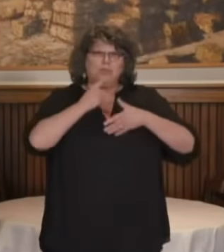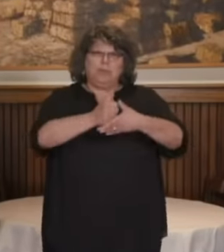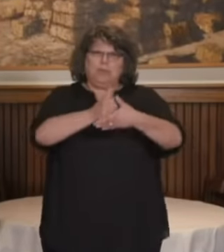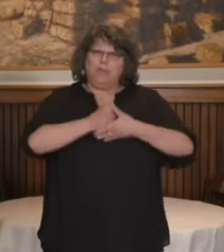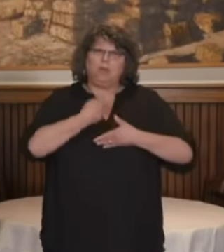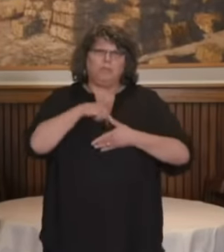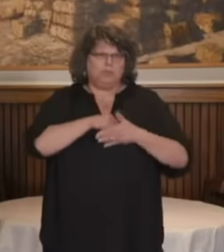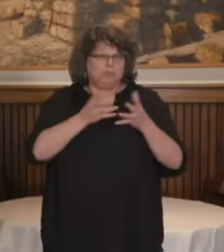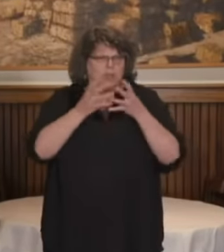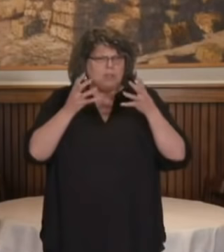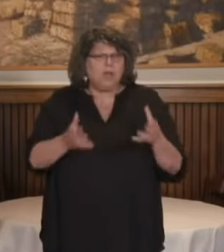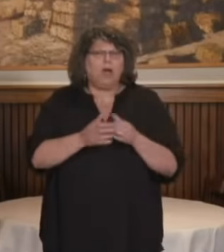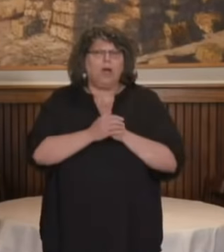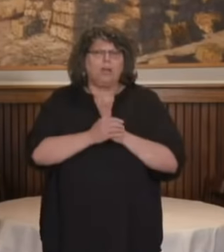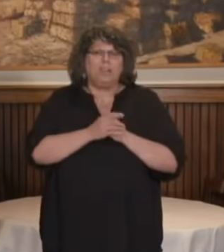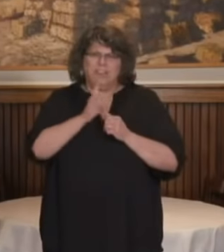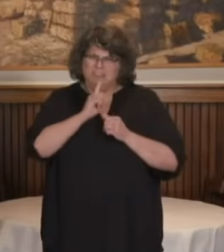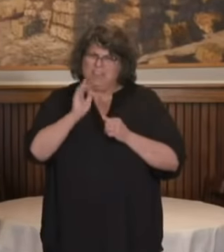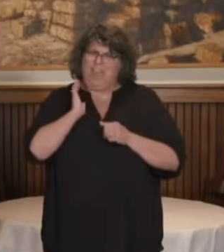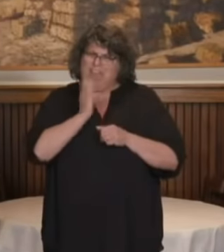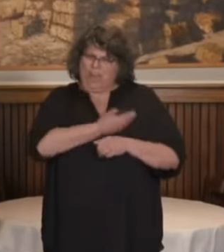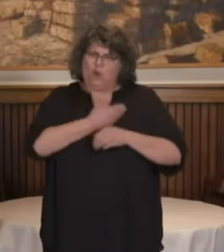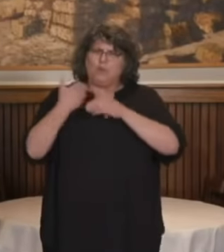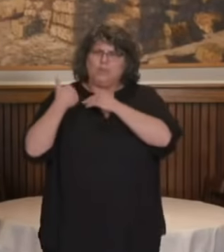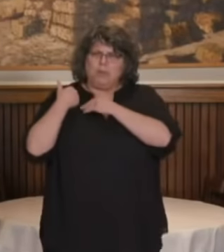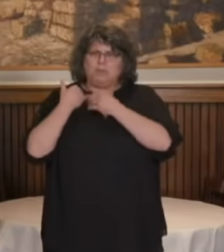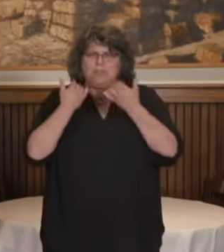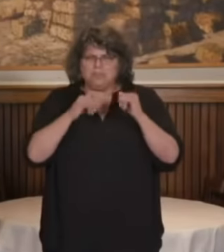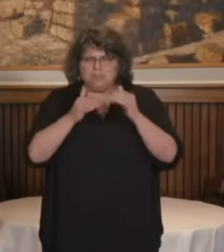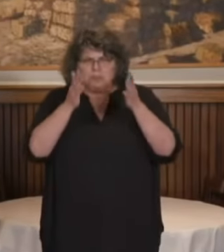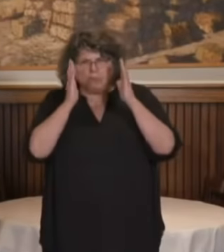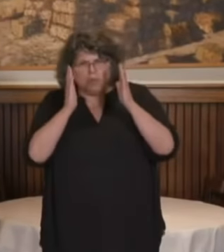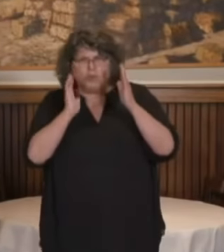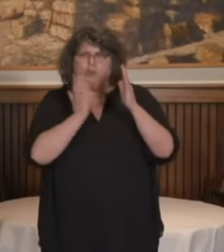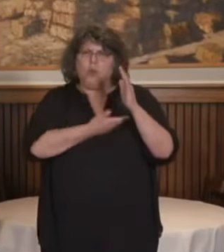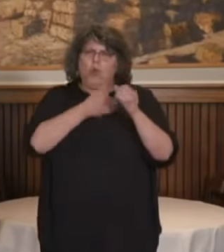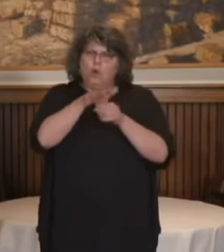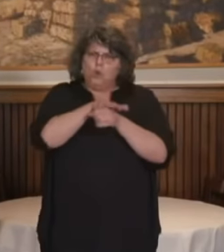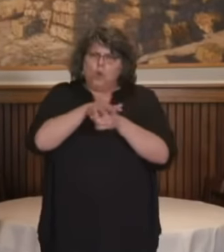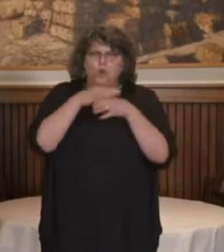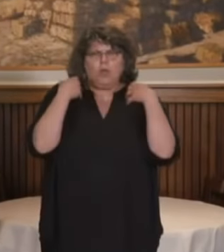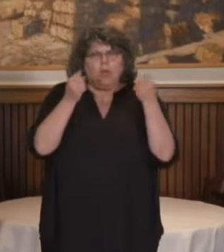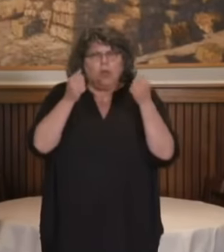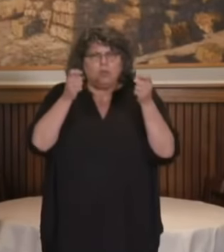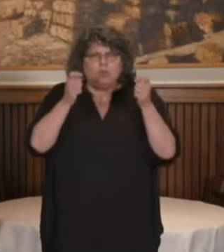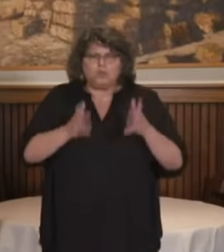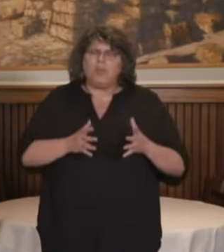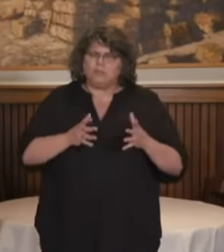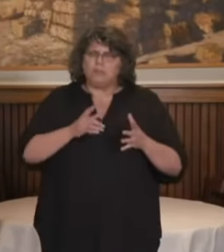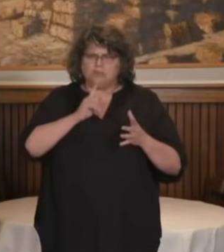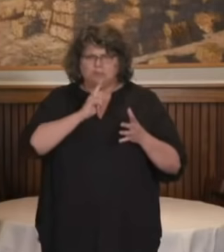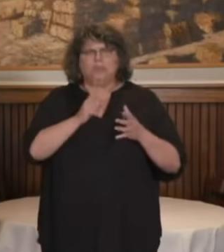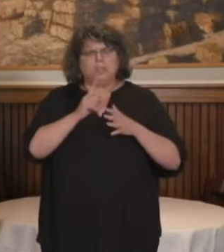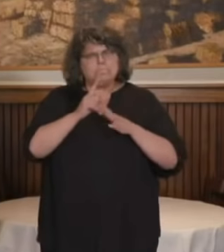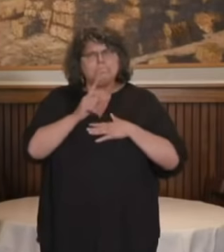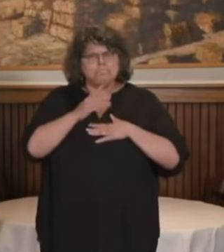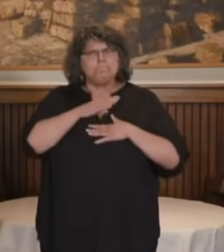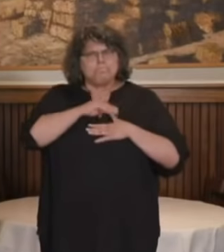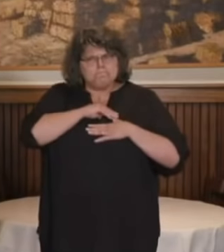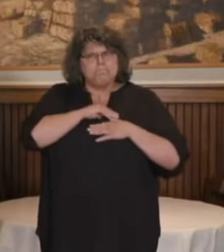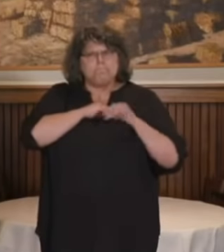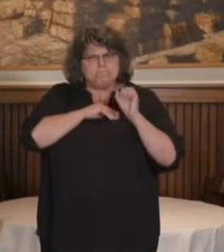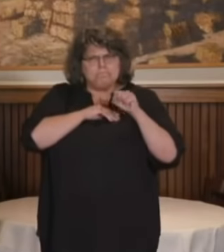together, and it is incumbent upon all of us to listen to our local health directors, to take seriously